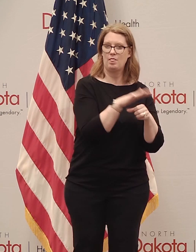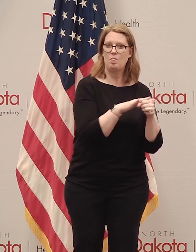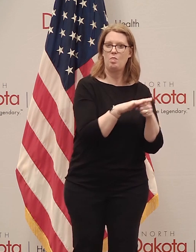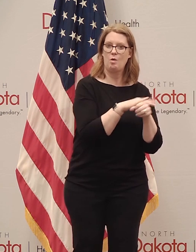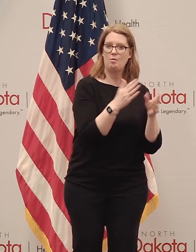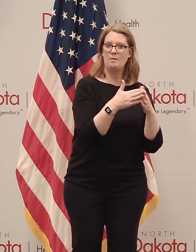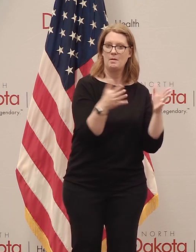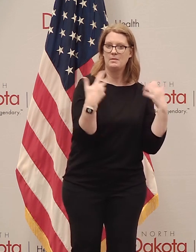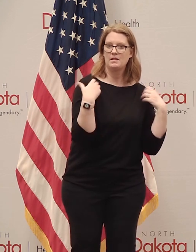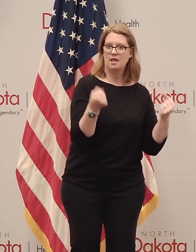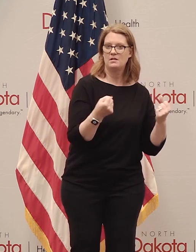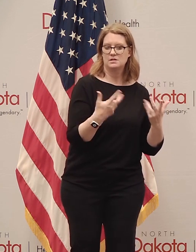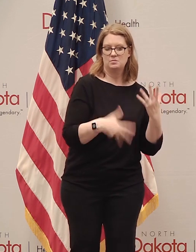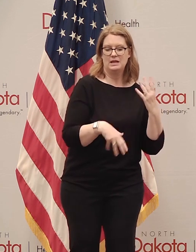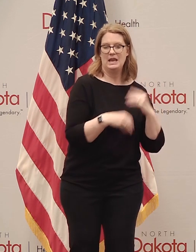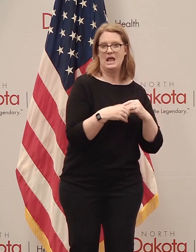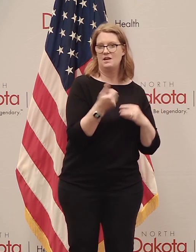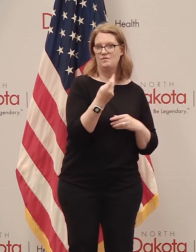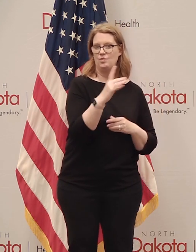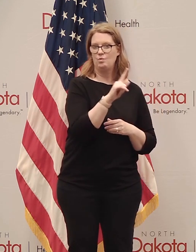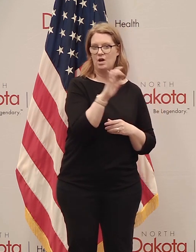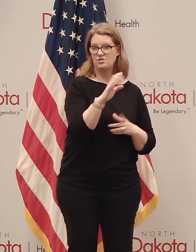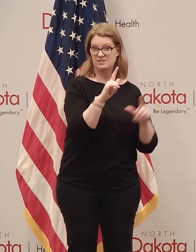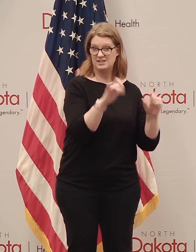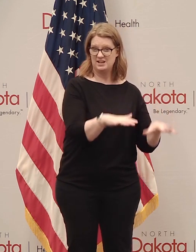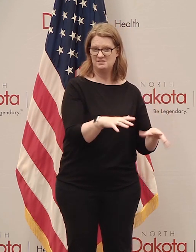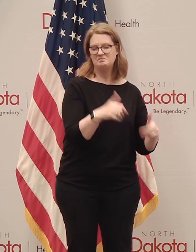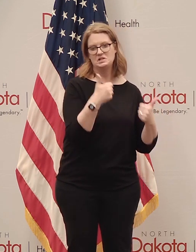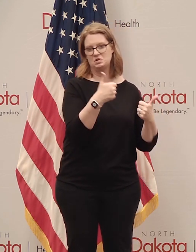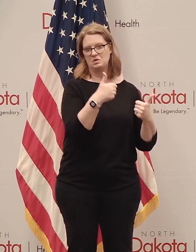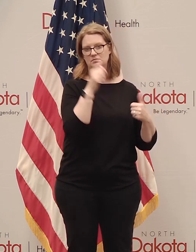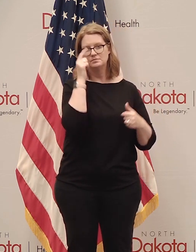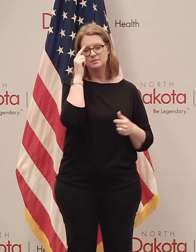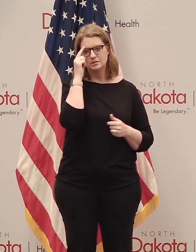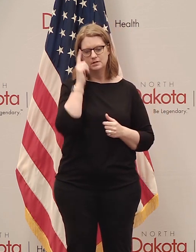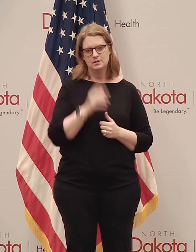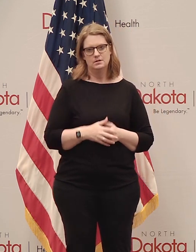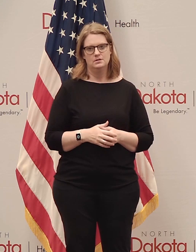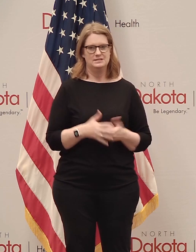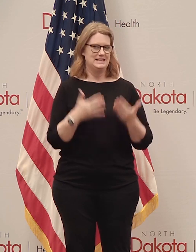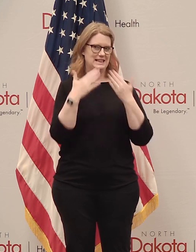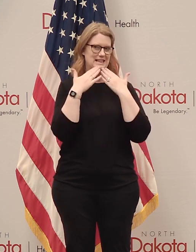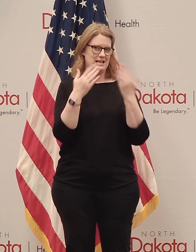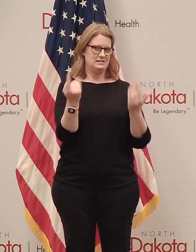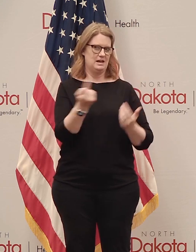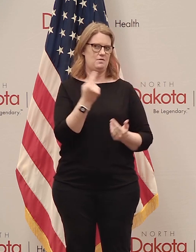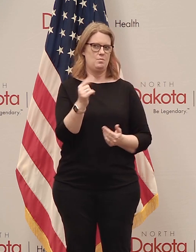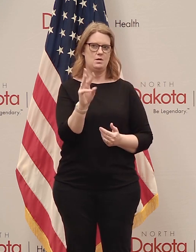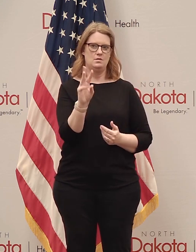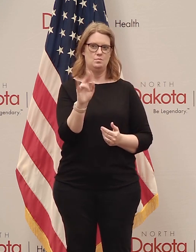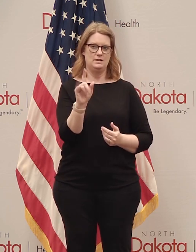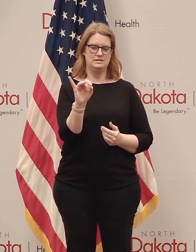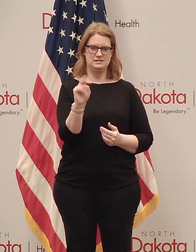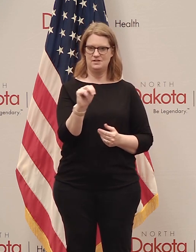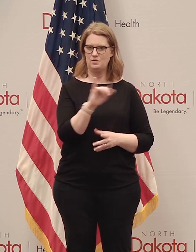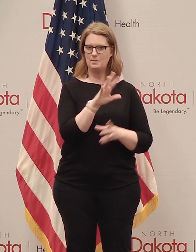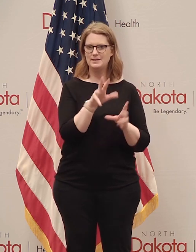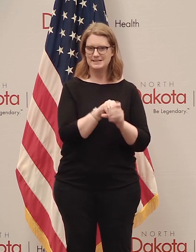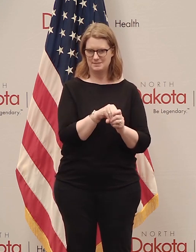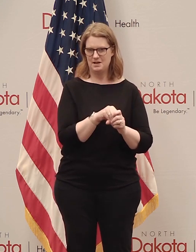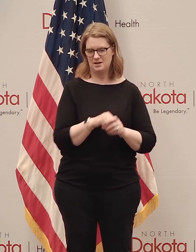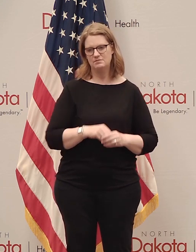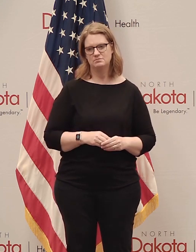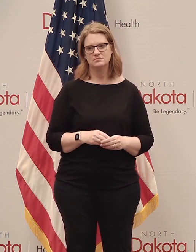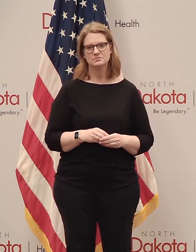another close to a couple hundred tests, that's a good thing. And so again, just say thanks to everybody in Williston for participating in